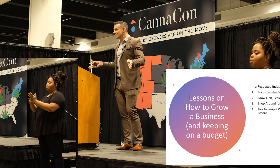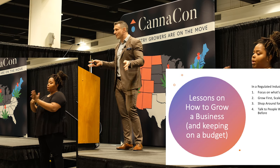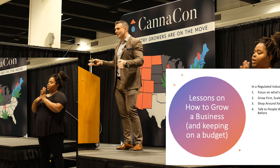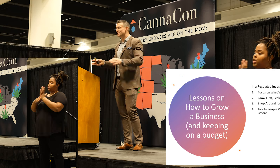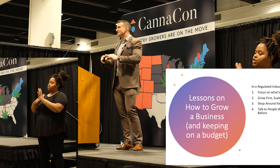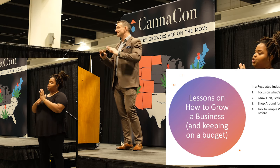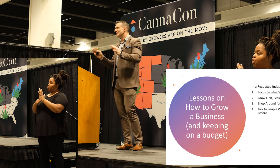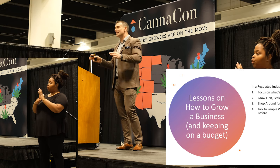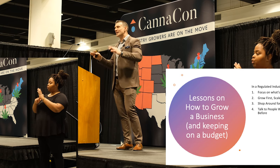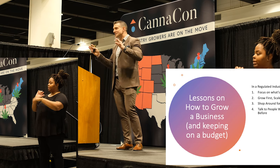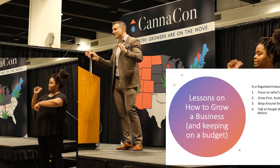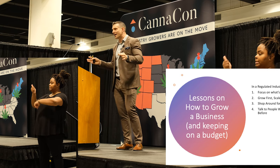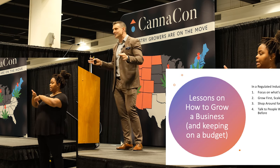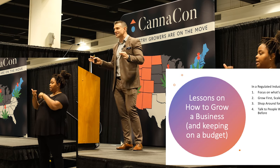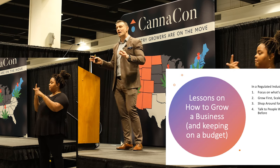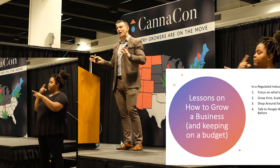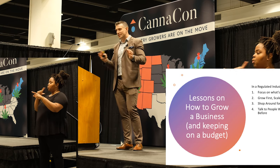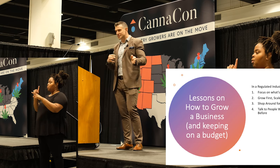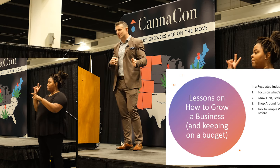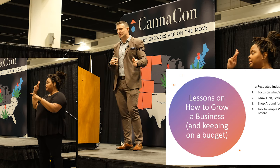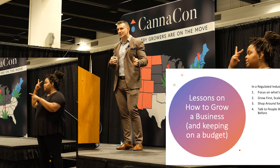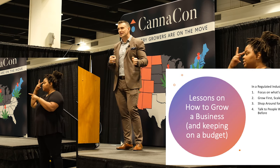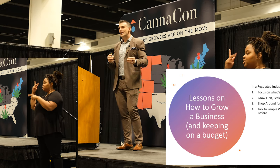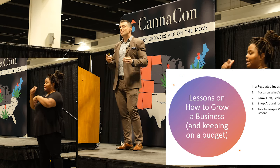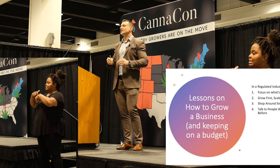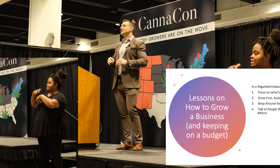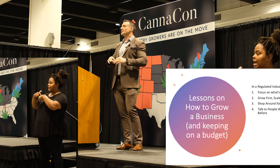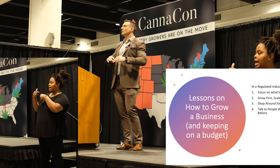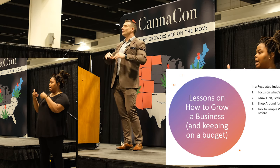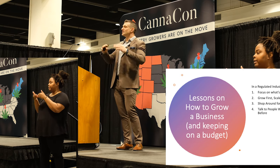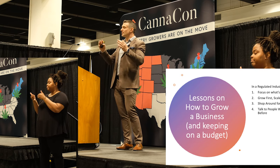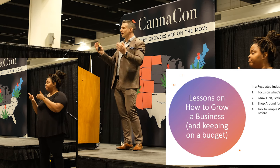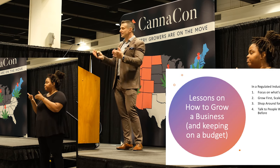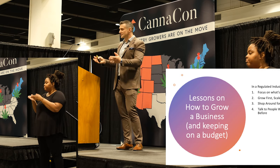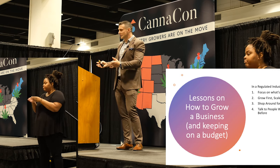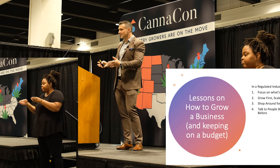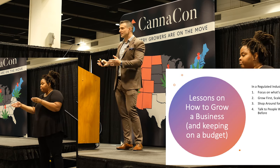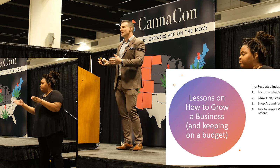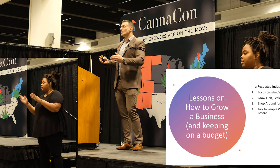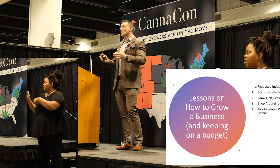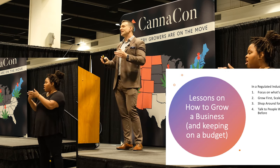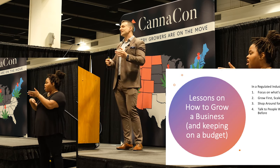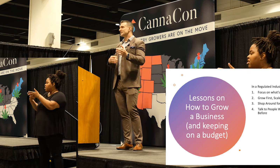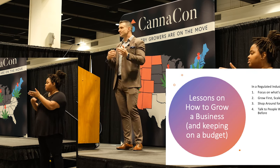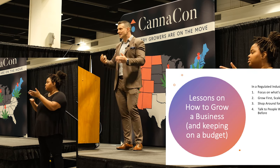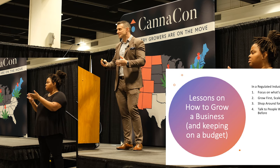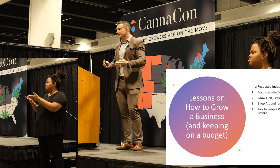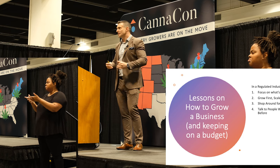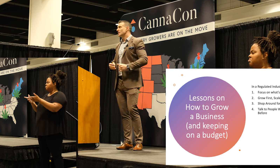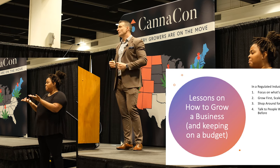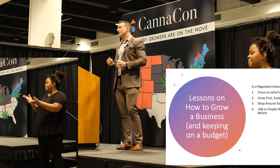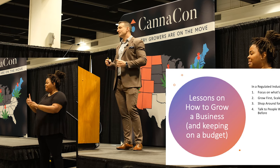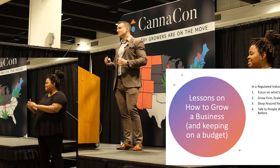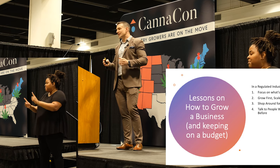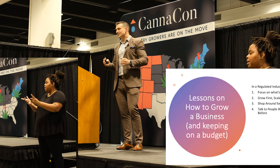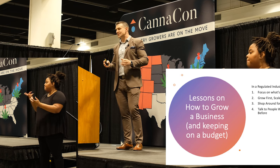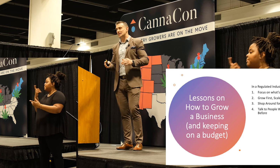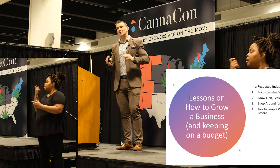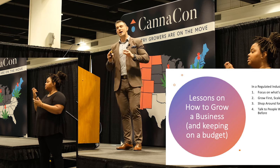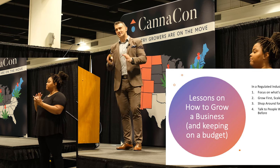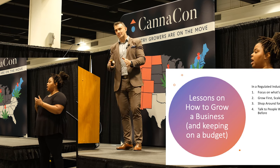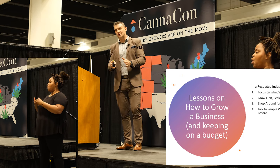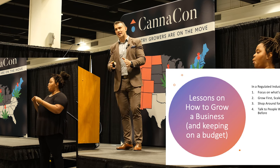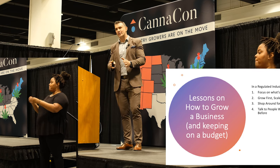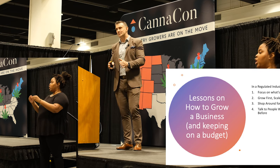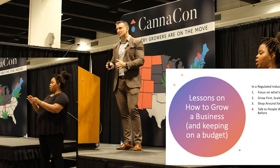entirely different. The politicians, the timelines, the costs, all those will be different. But the general way that the markets look, what we can expect to